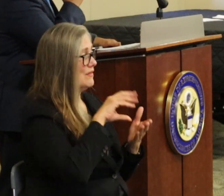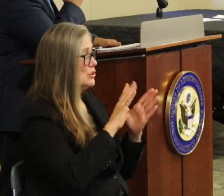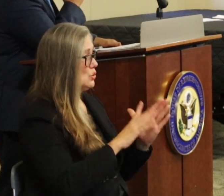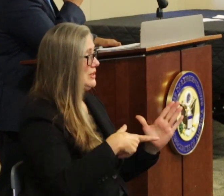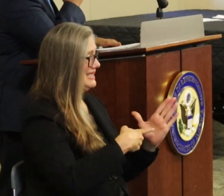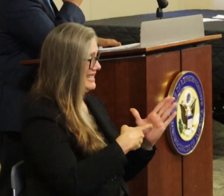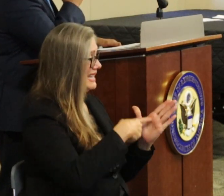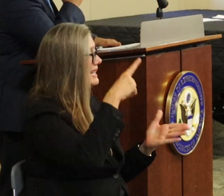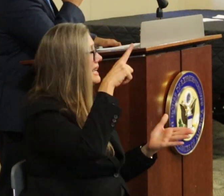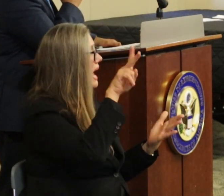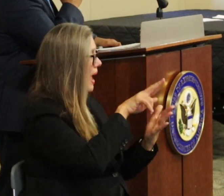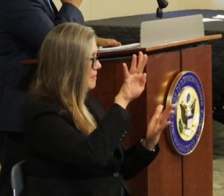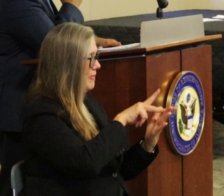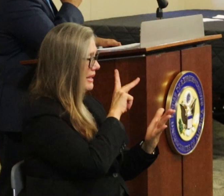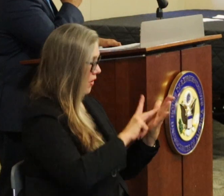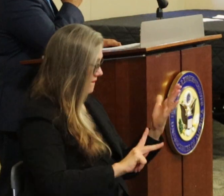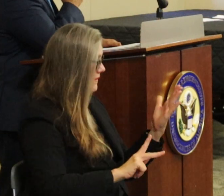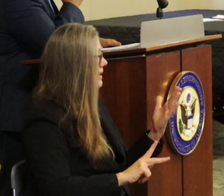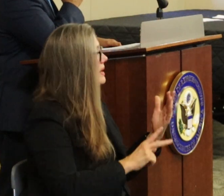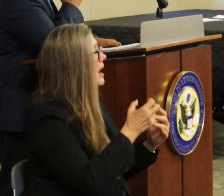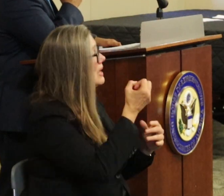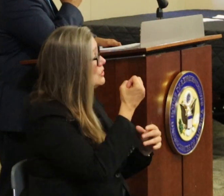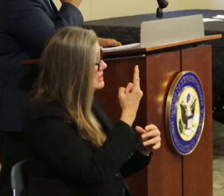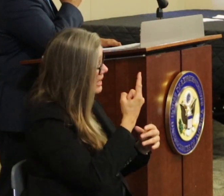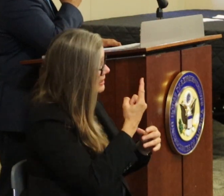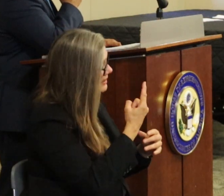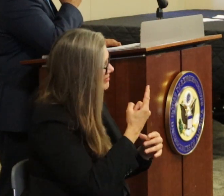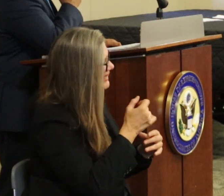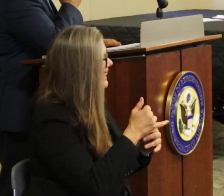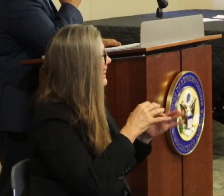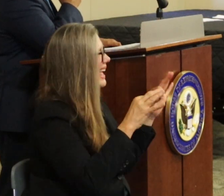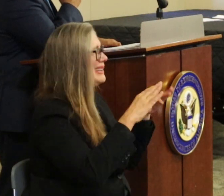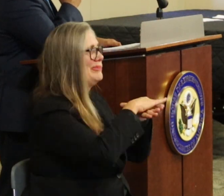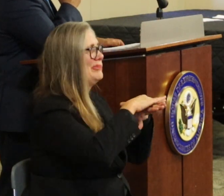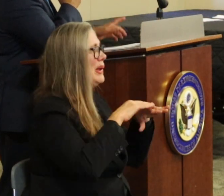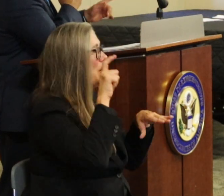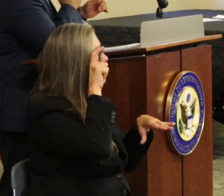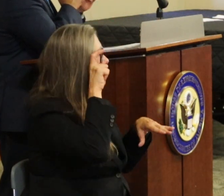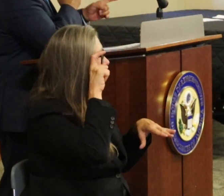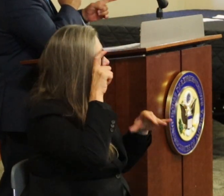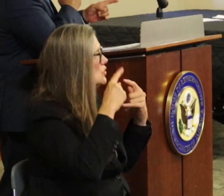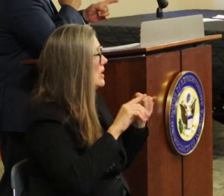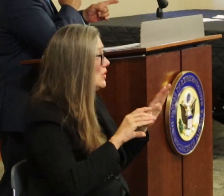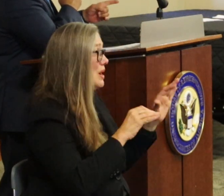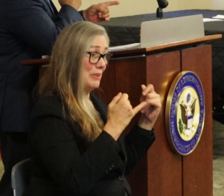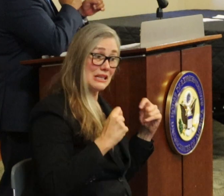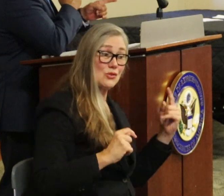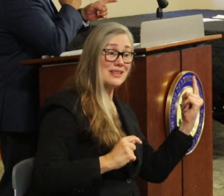debt. I understand. And it is a band-aid what President Biden tried to do, but he tried to do